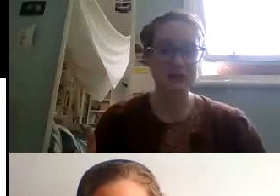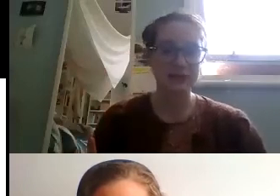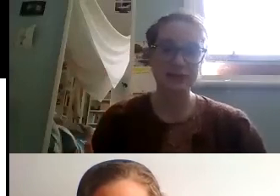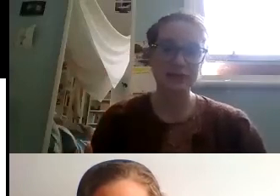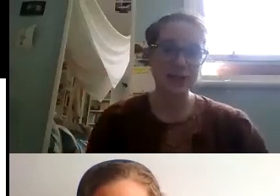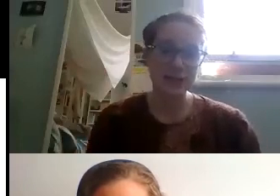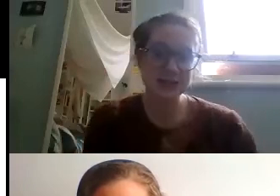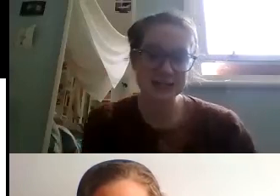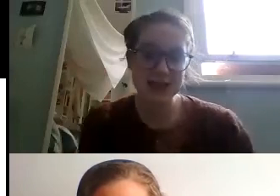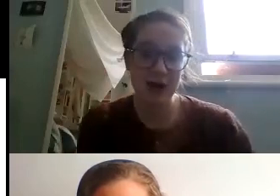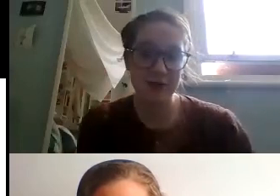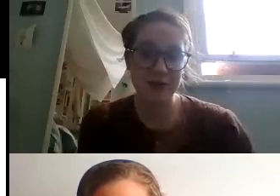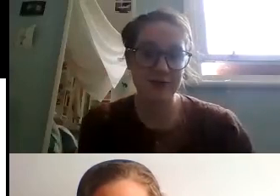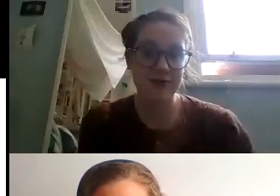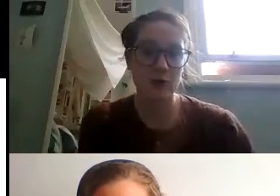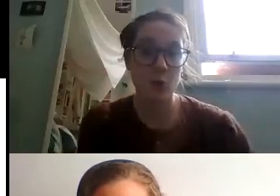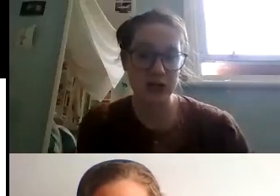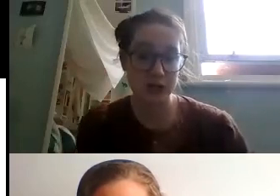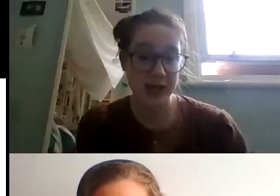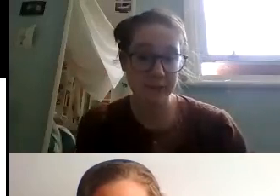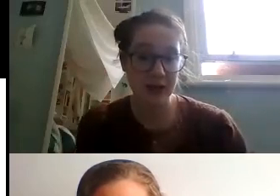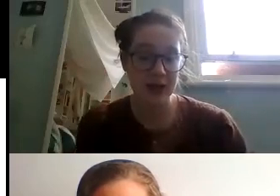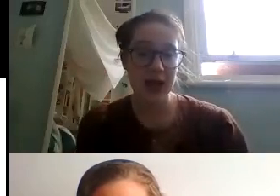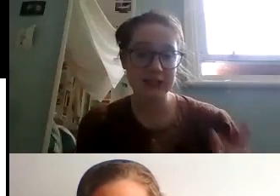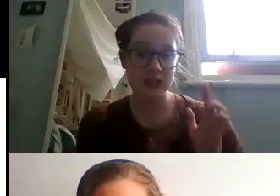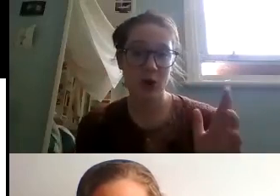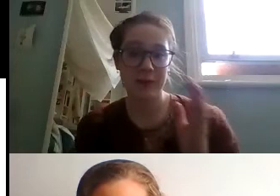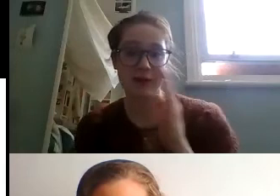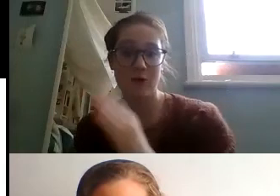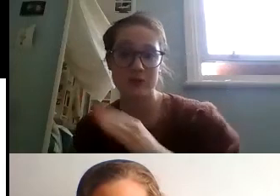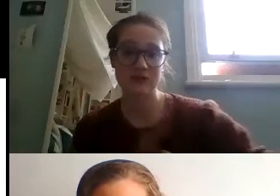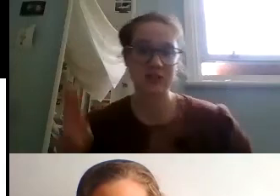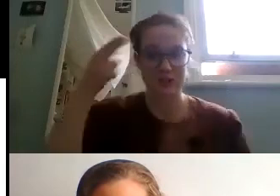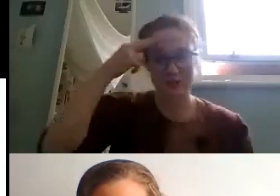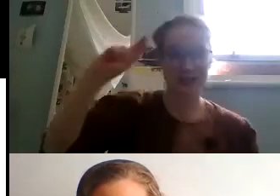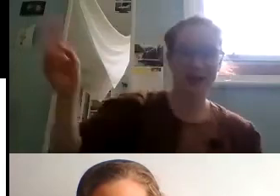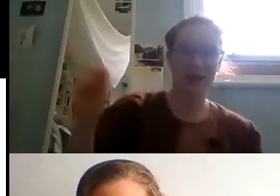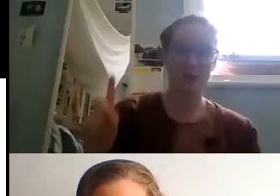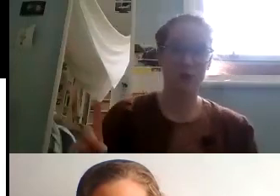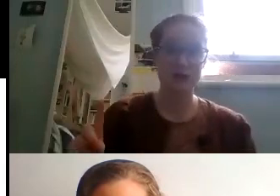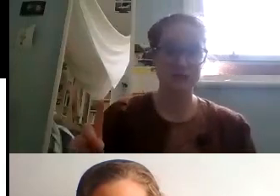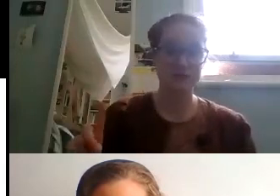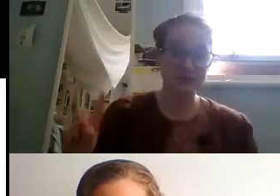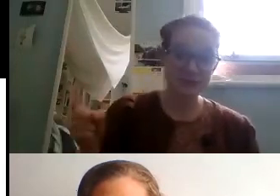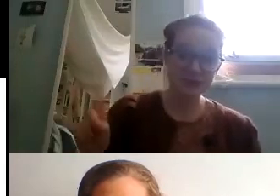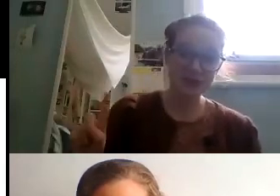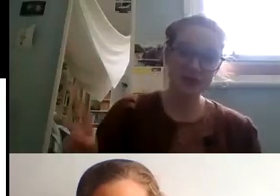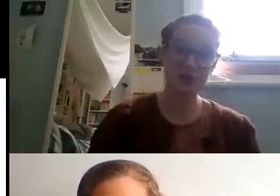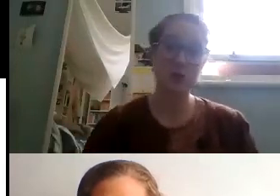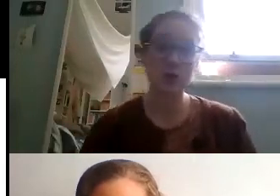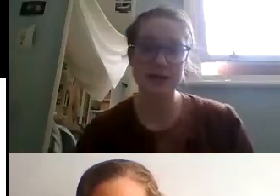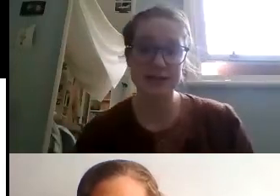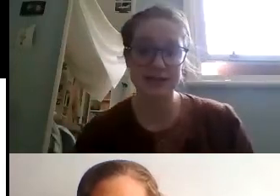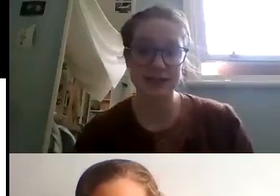what. So just how you say to someone, what is your name? And in topic, comment, structure, we say name what.